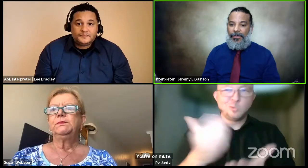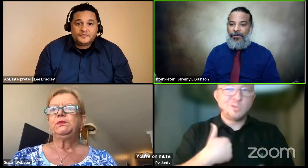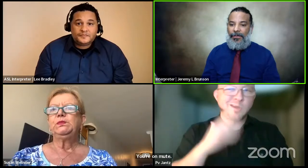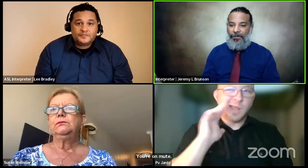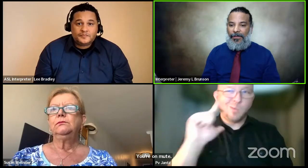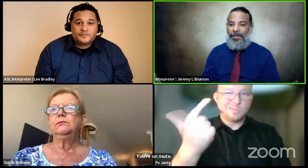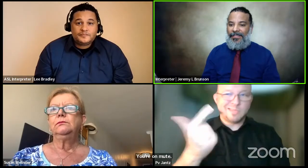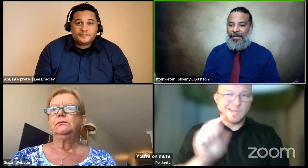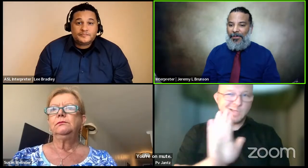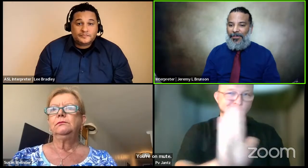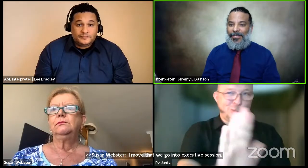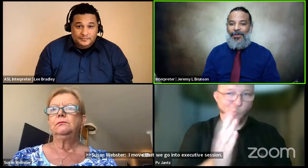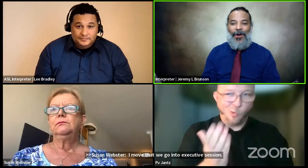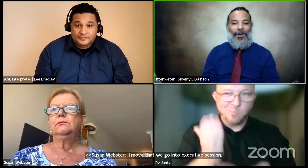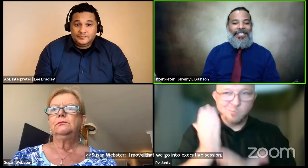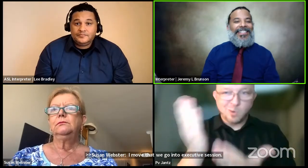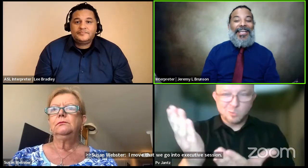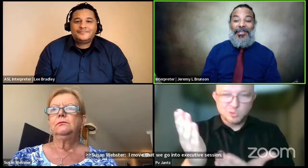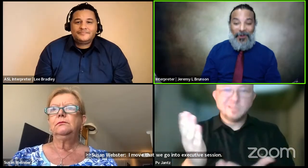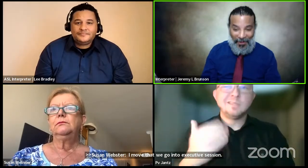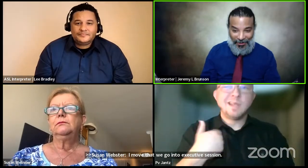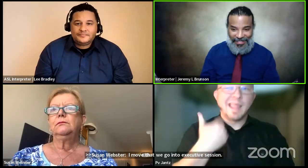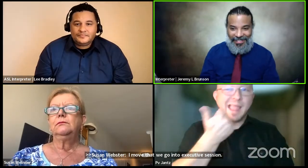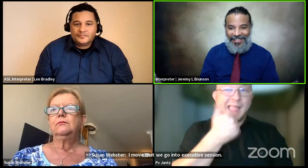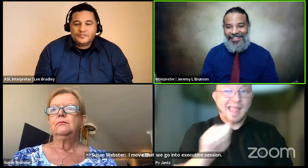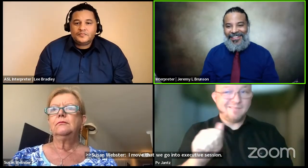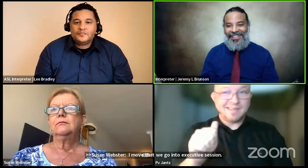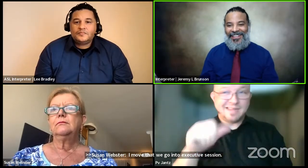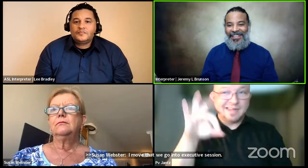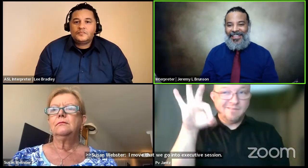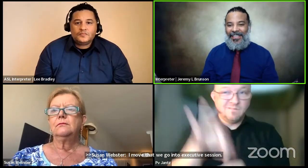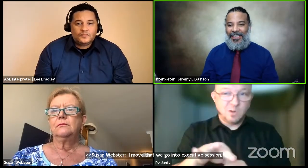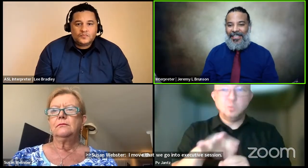Okay, thank you. So I made the same motion, so I'll go ahead and second your motion.